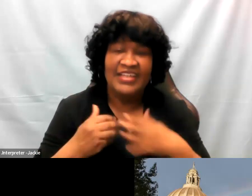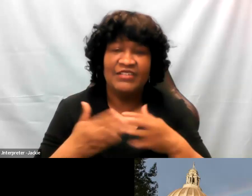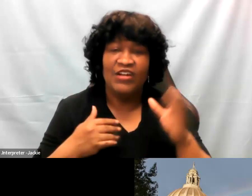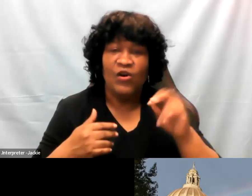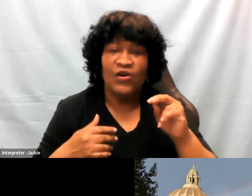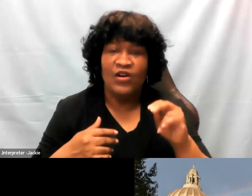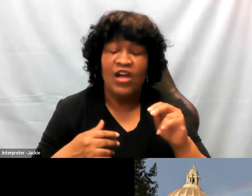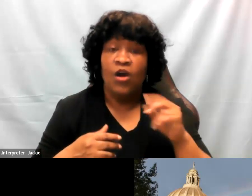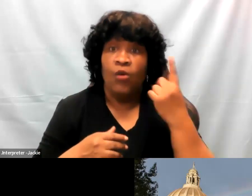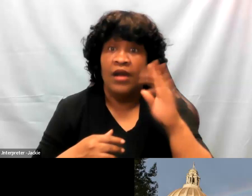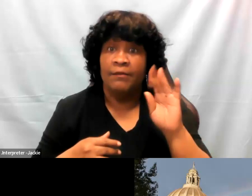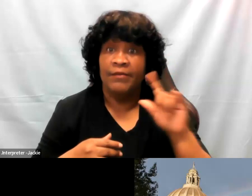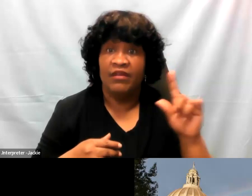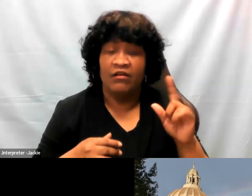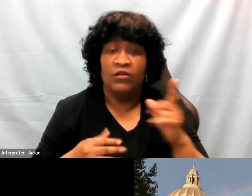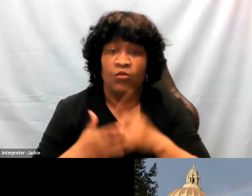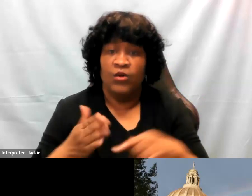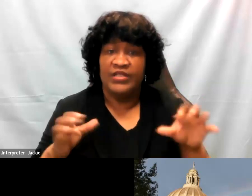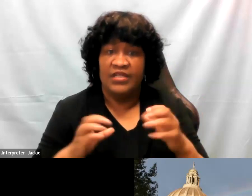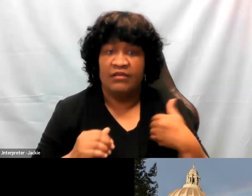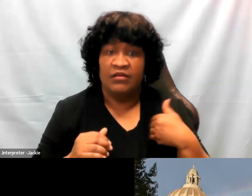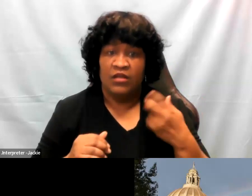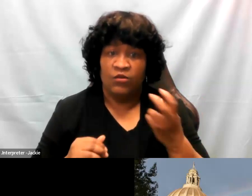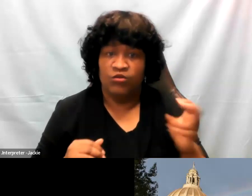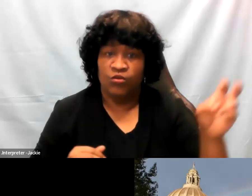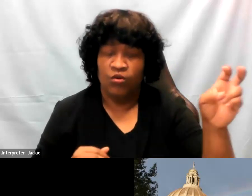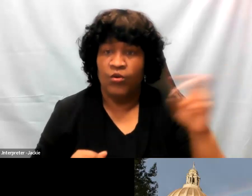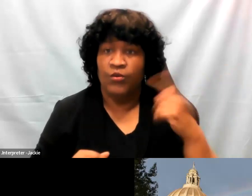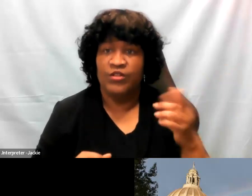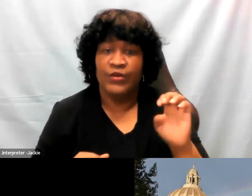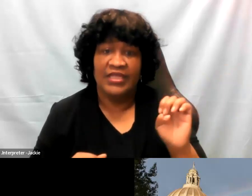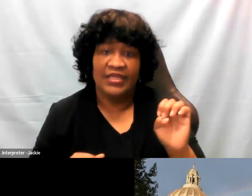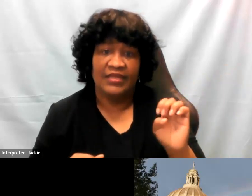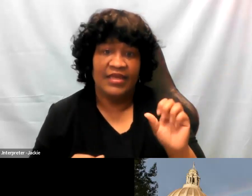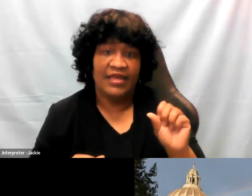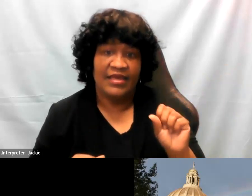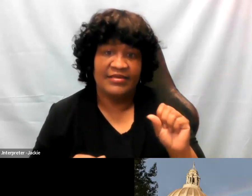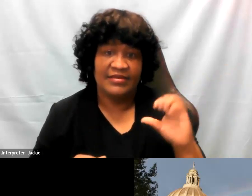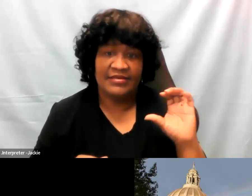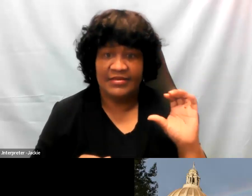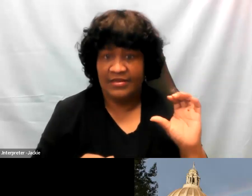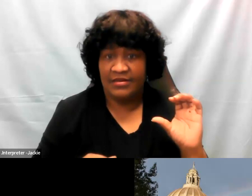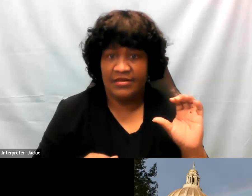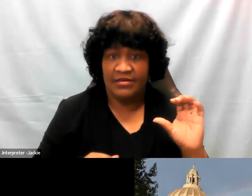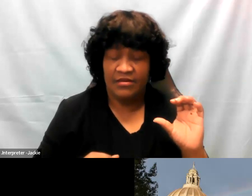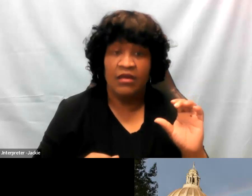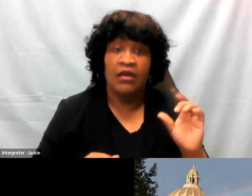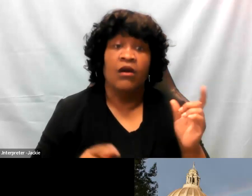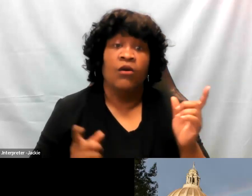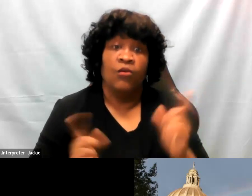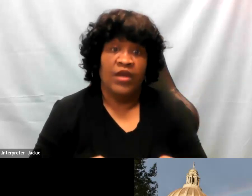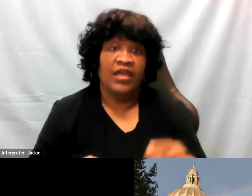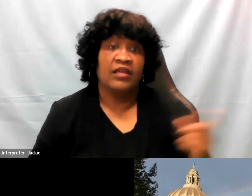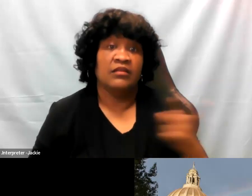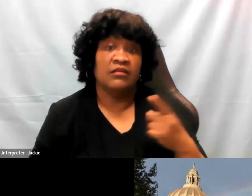was one of the tours that we did when we went to DESC, when Rep. Orwell and I had done the